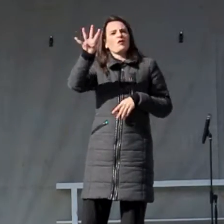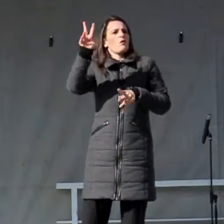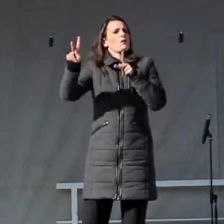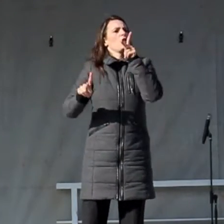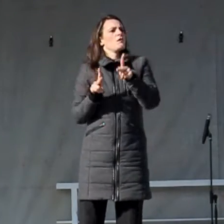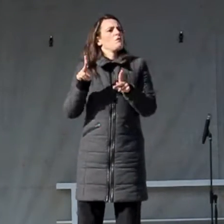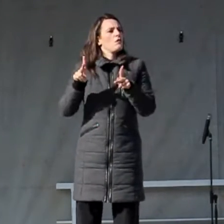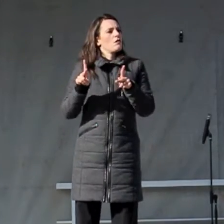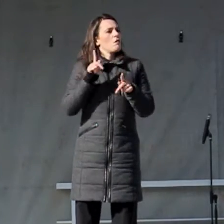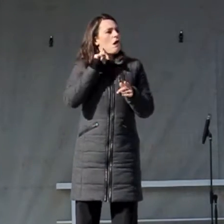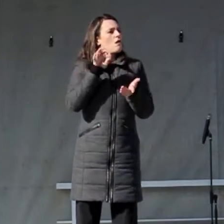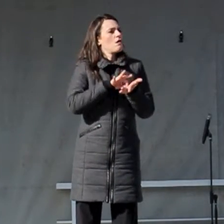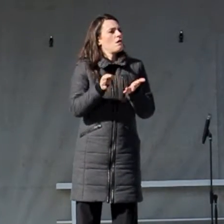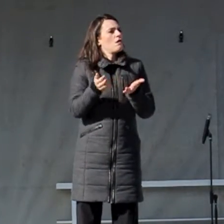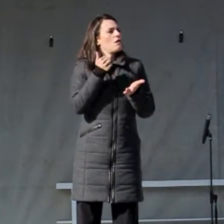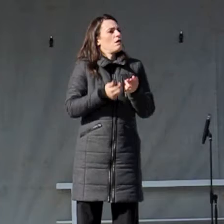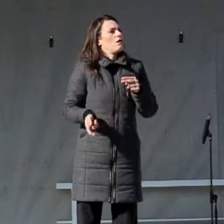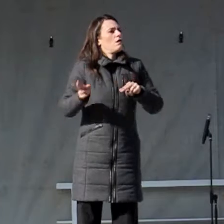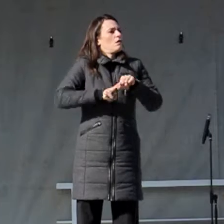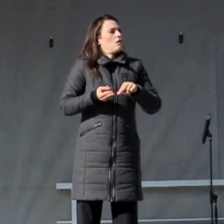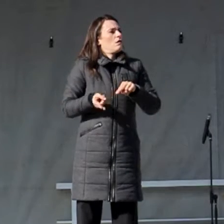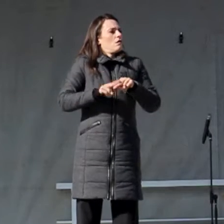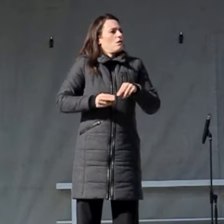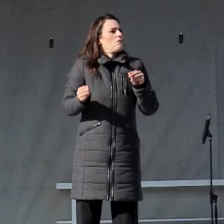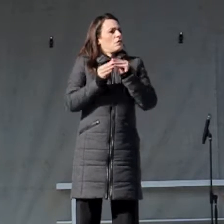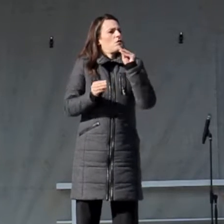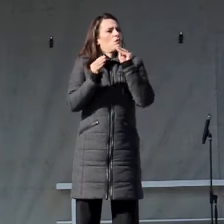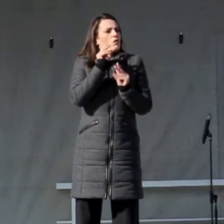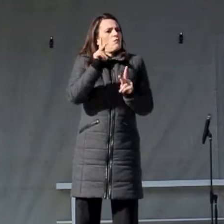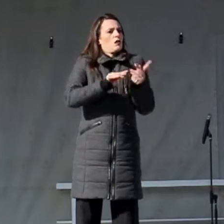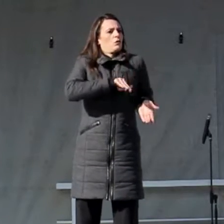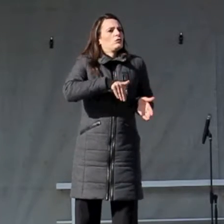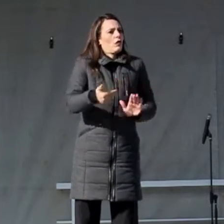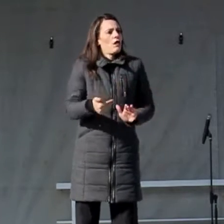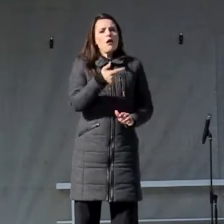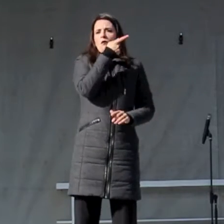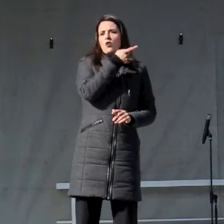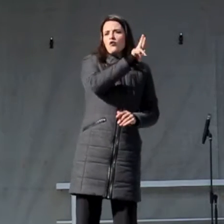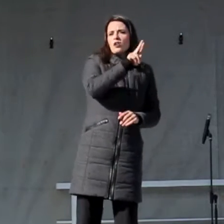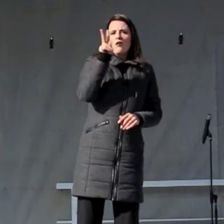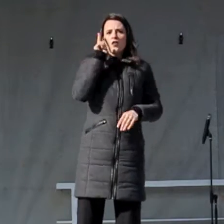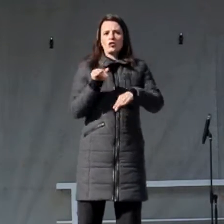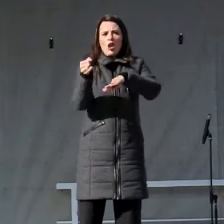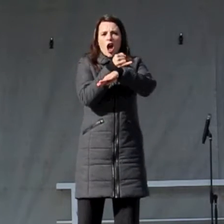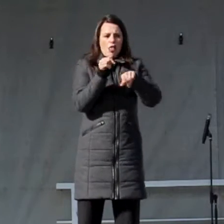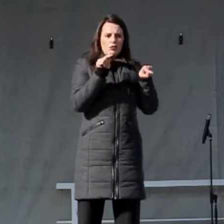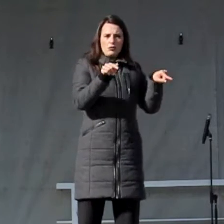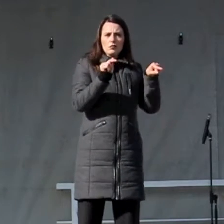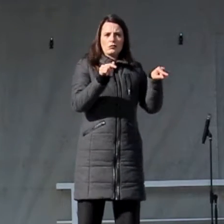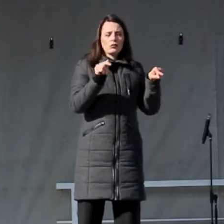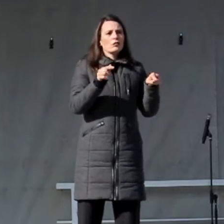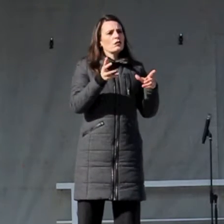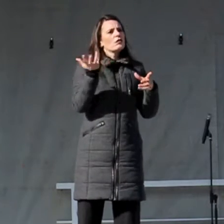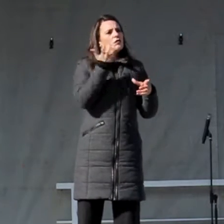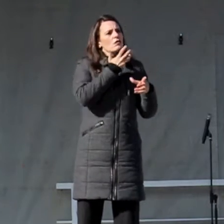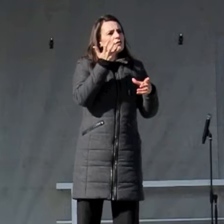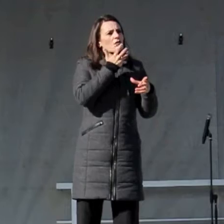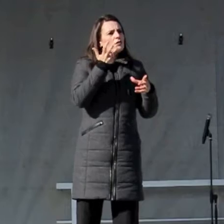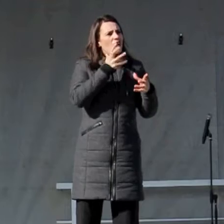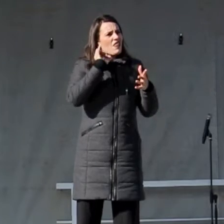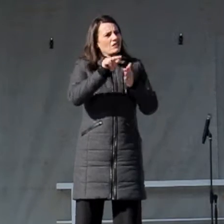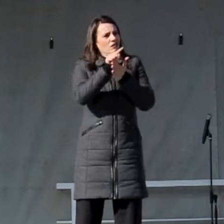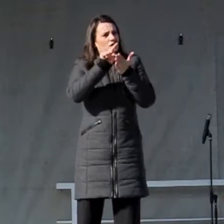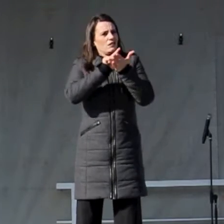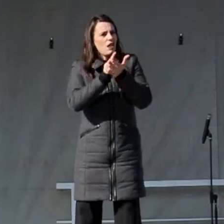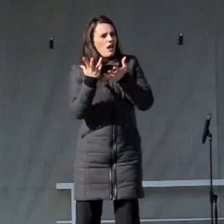That number keeps rising. Puerto Rico and the Virgin Islands have become a large legislation and